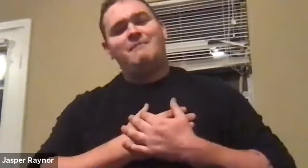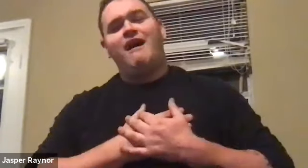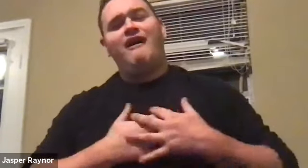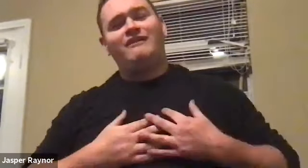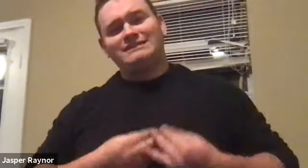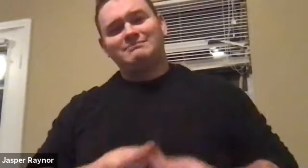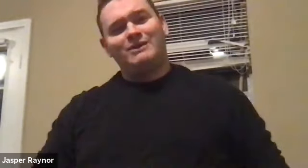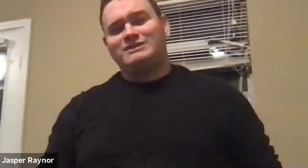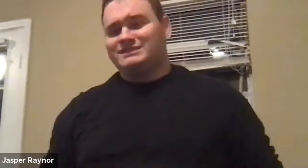Oh, it's melting.